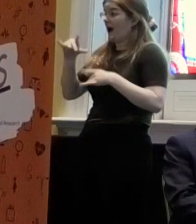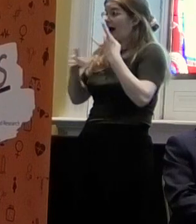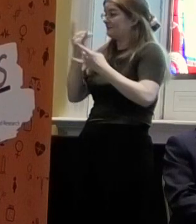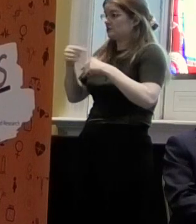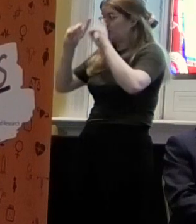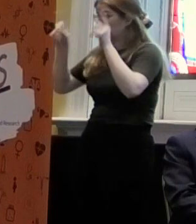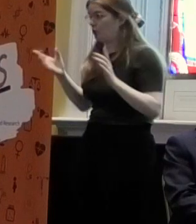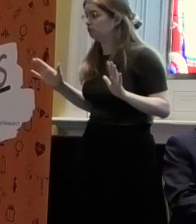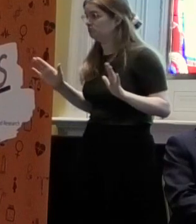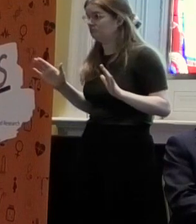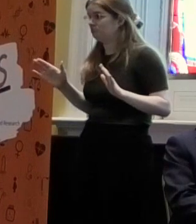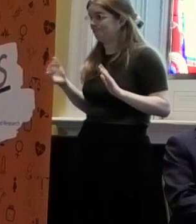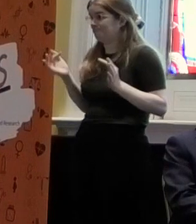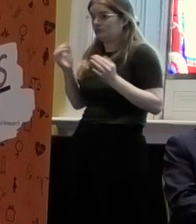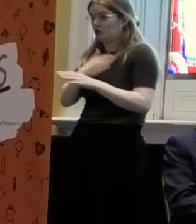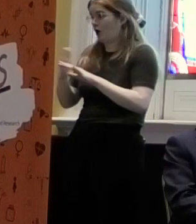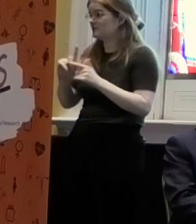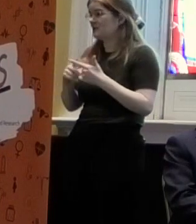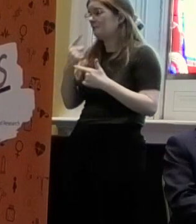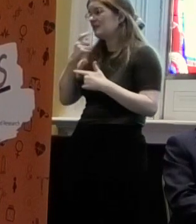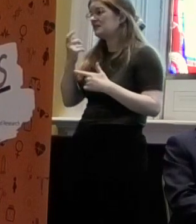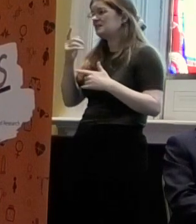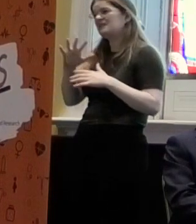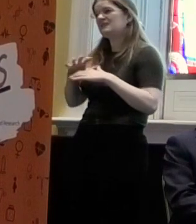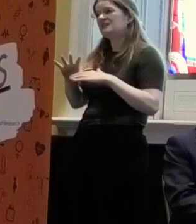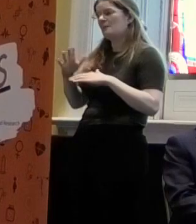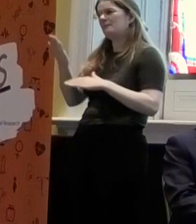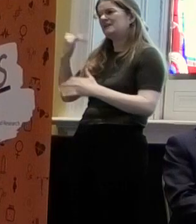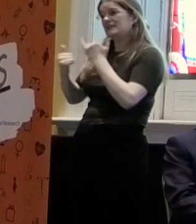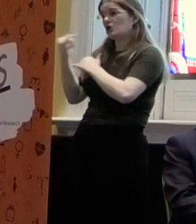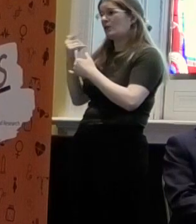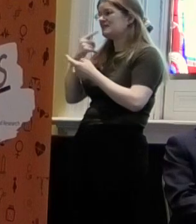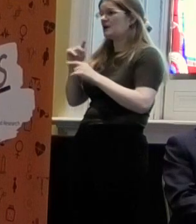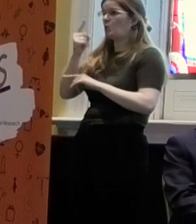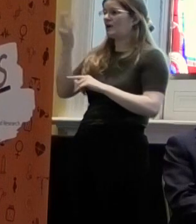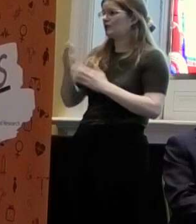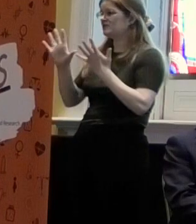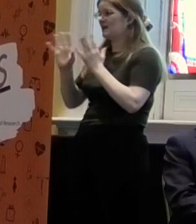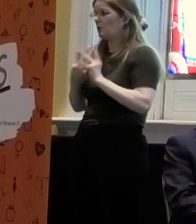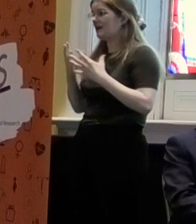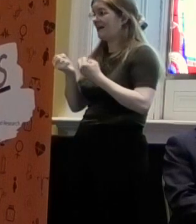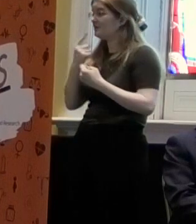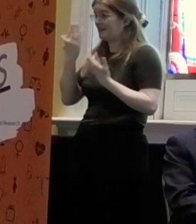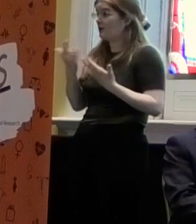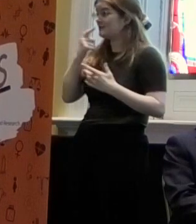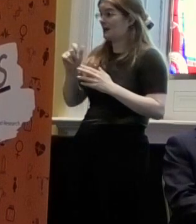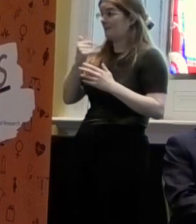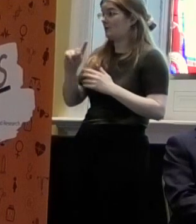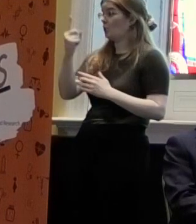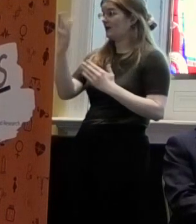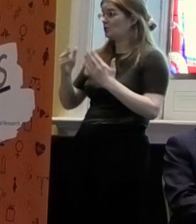that's for starters, but they estimate, it used to be the estimate of about 1 in 10 women. Now they're saying maybe 1 in